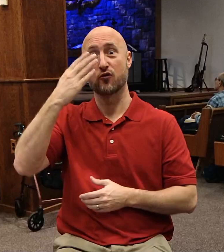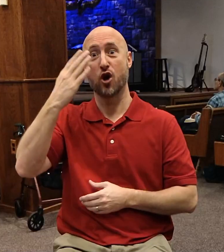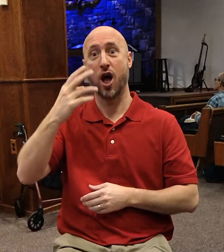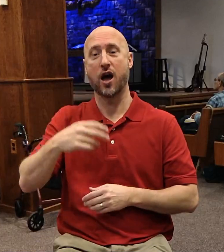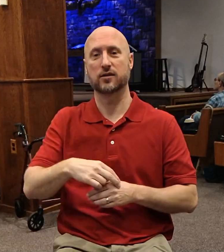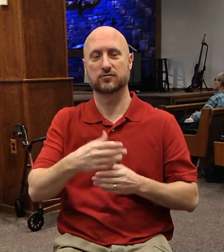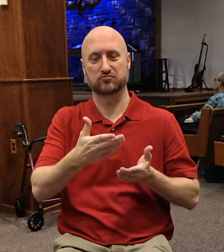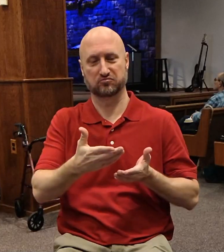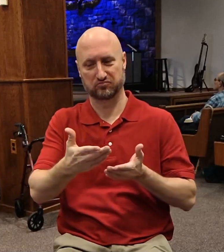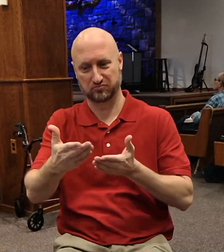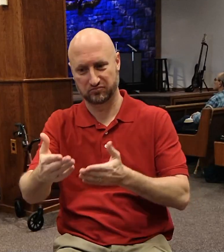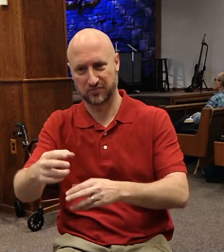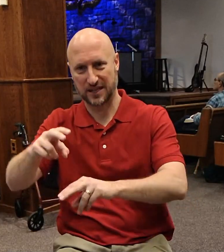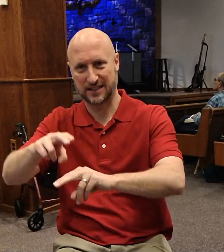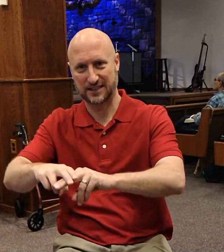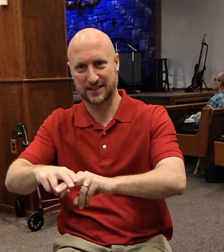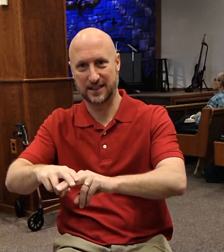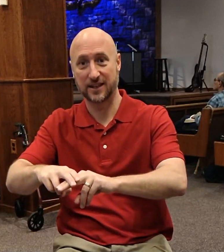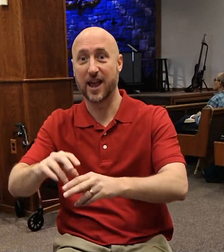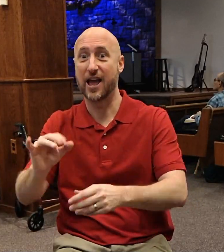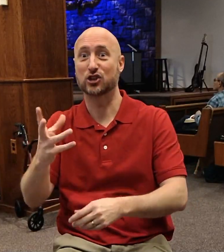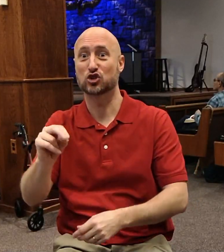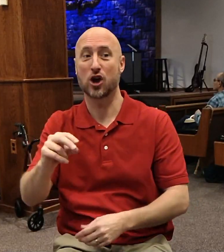say, little children,